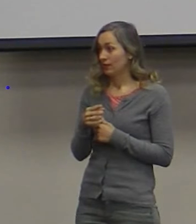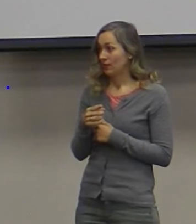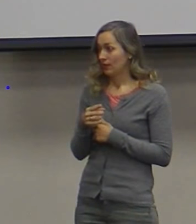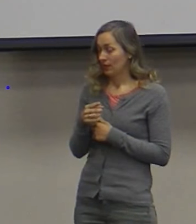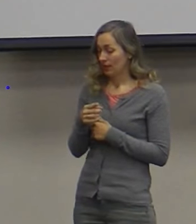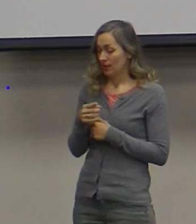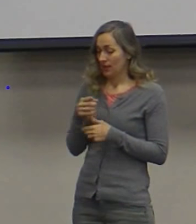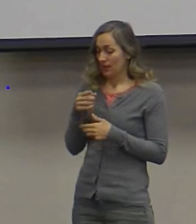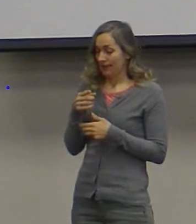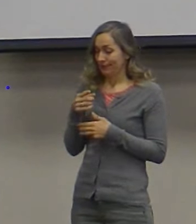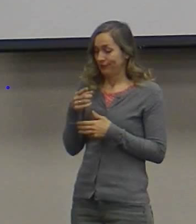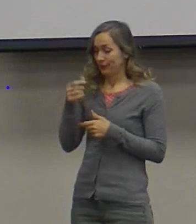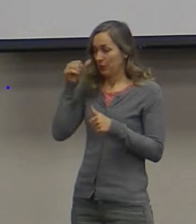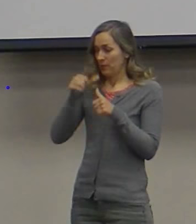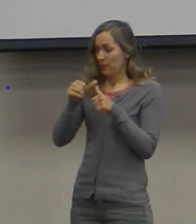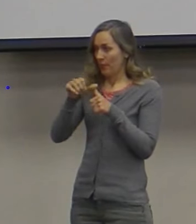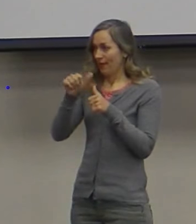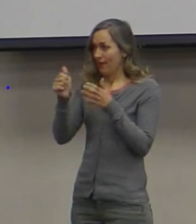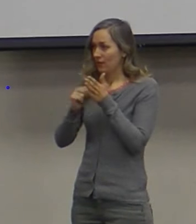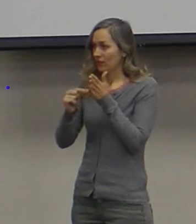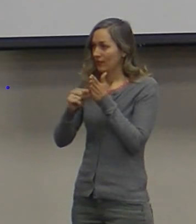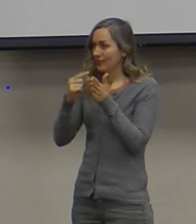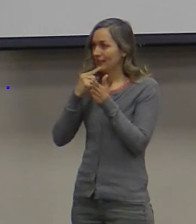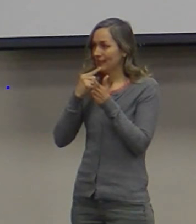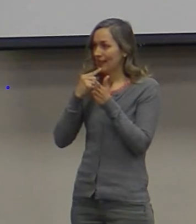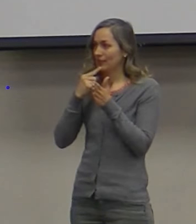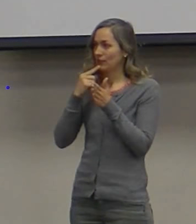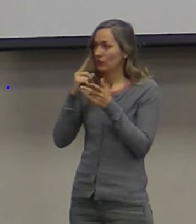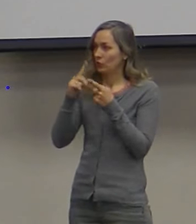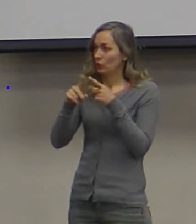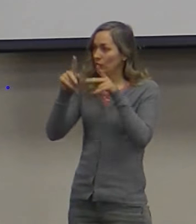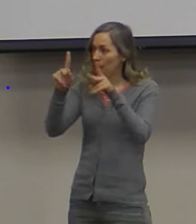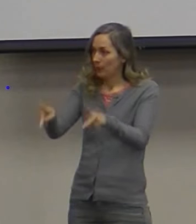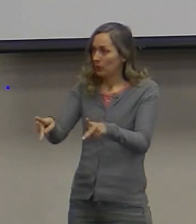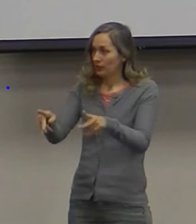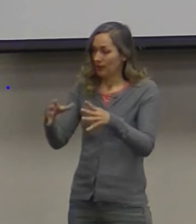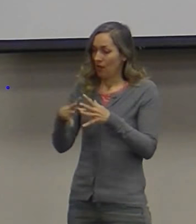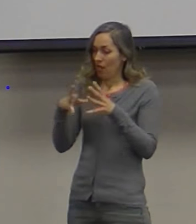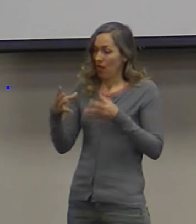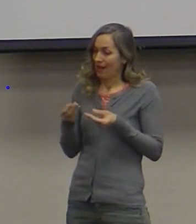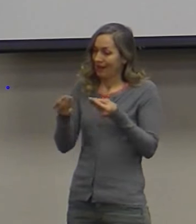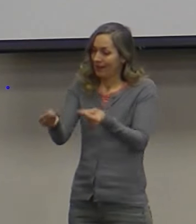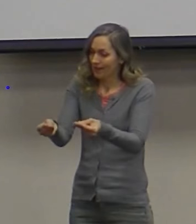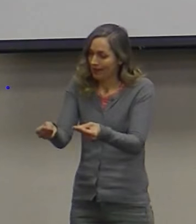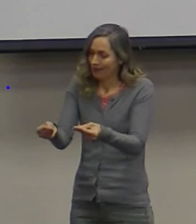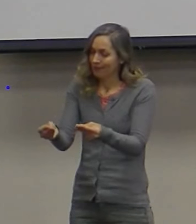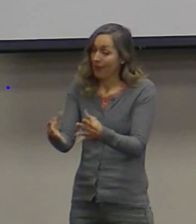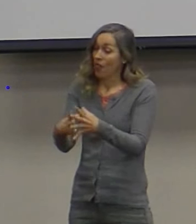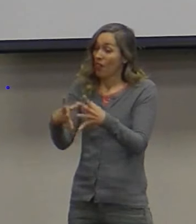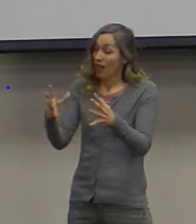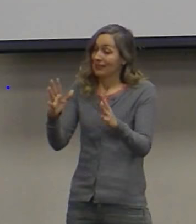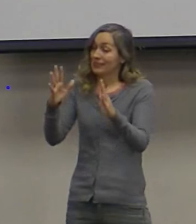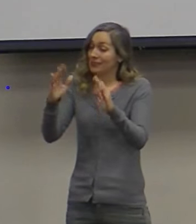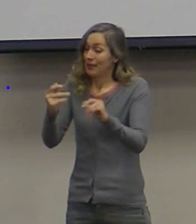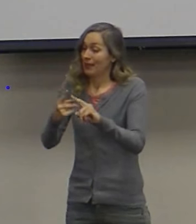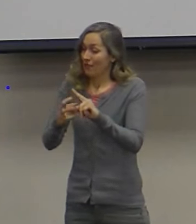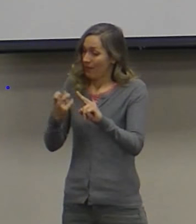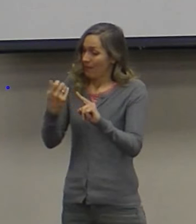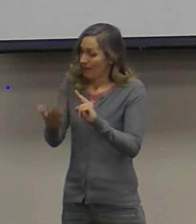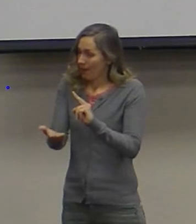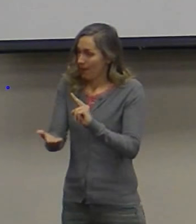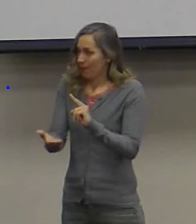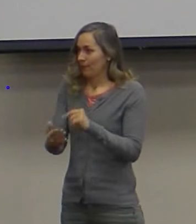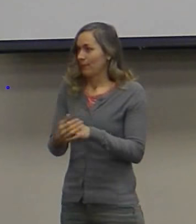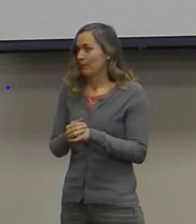given, much is expected. In our study of Romans right now, we're going through, and it comes about